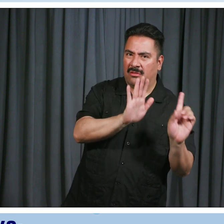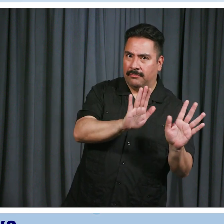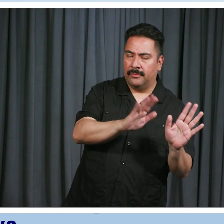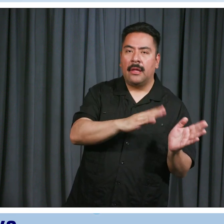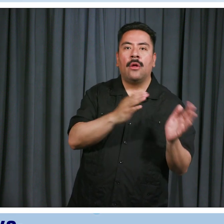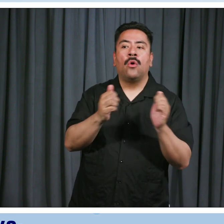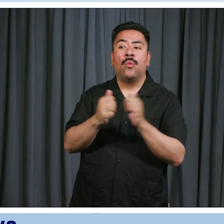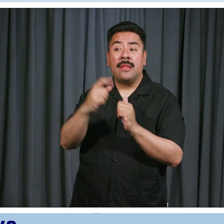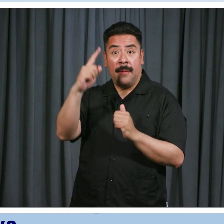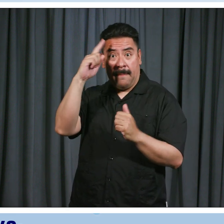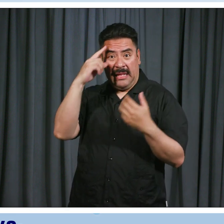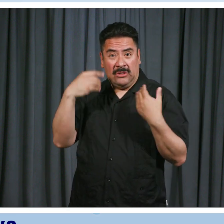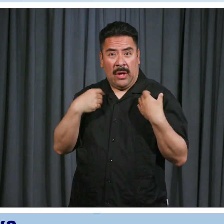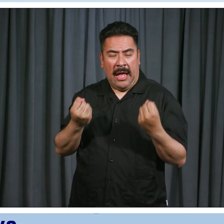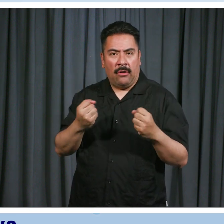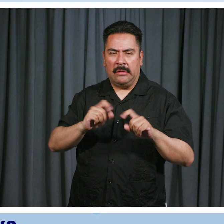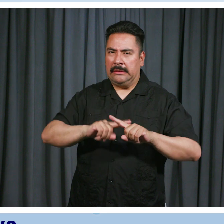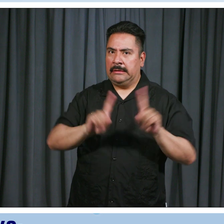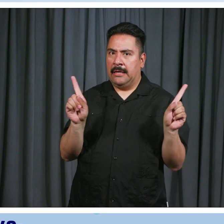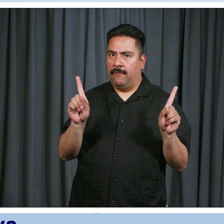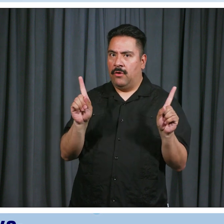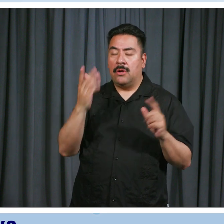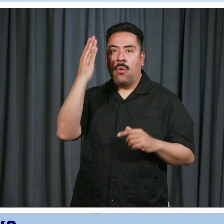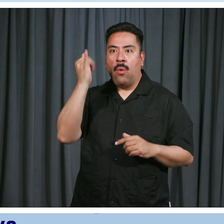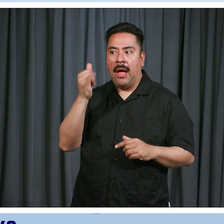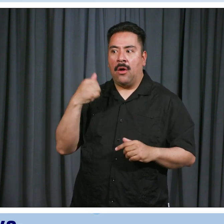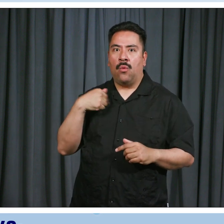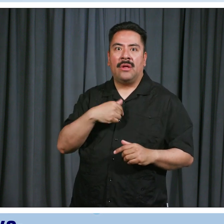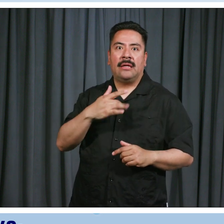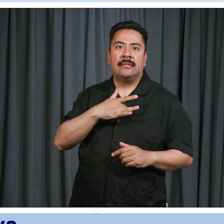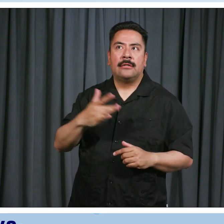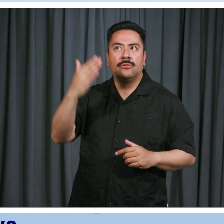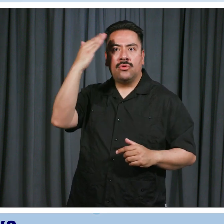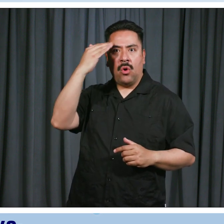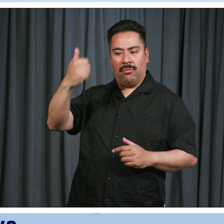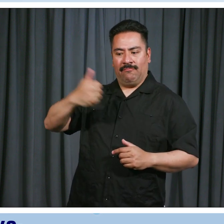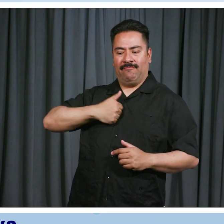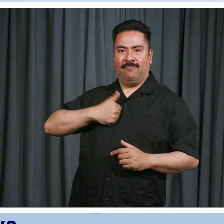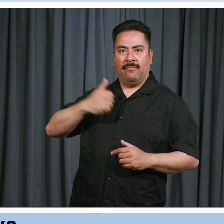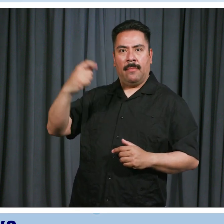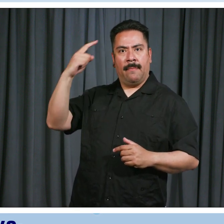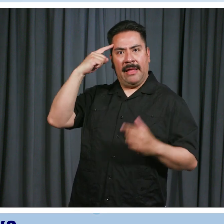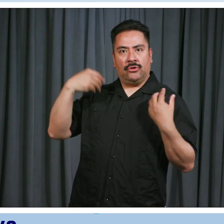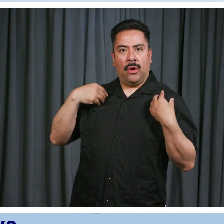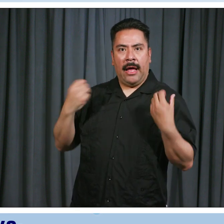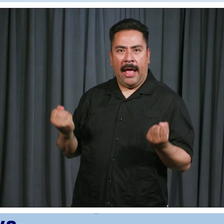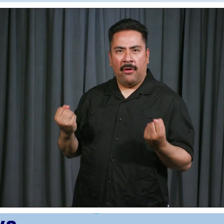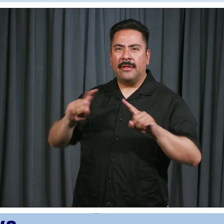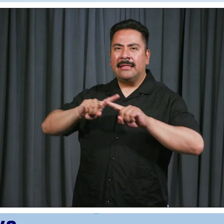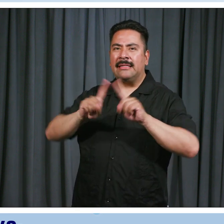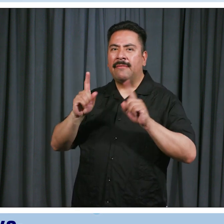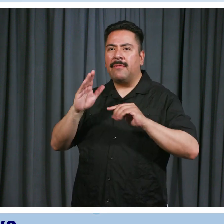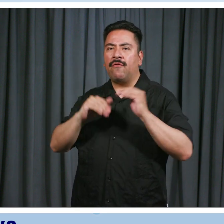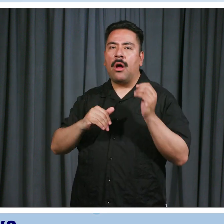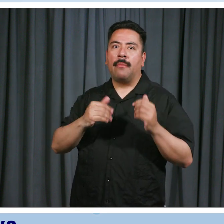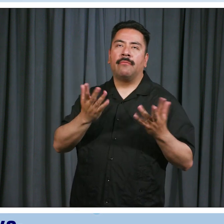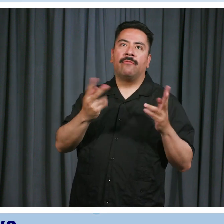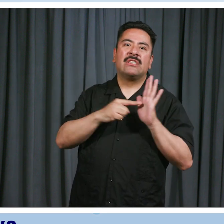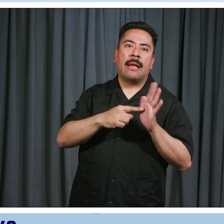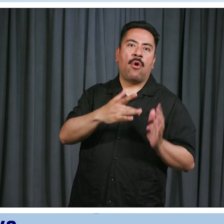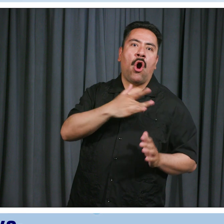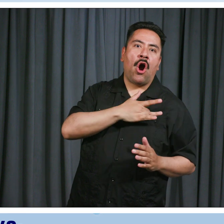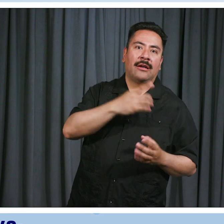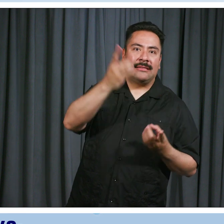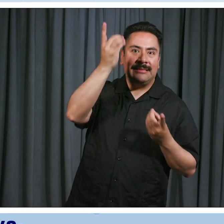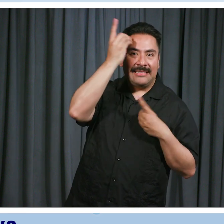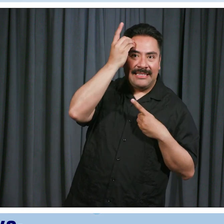health, I think, because we often are the experts of our own mental health in a way that is very different from maybe like heart disease. I would